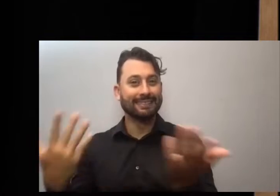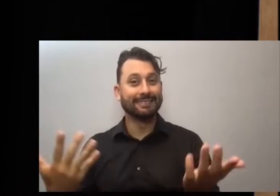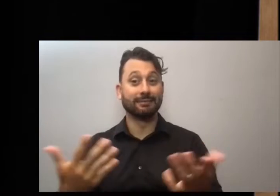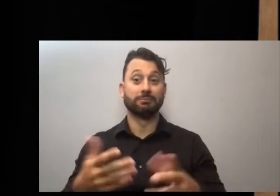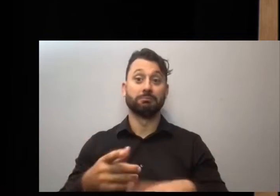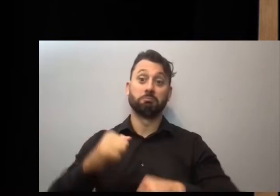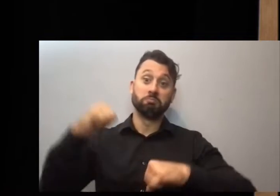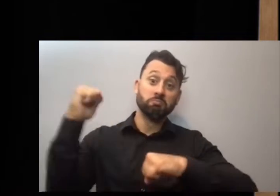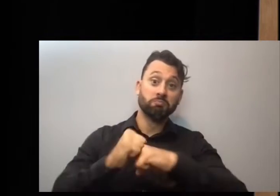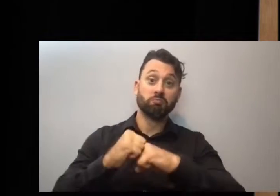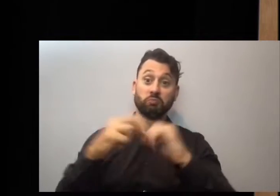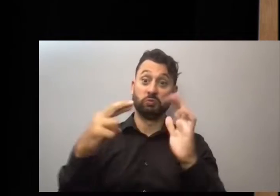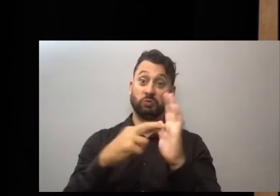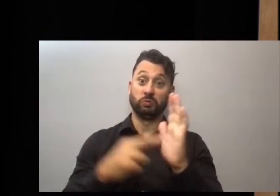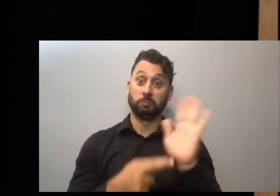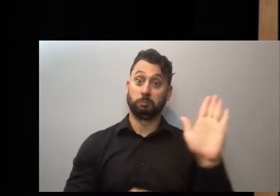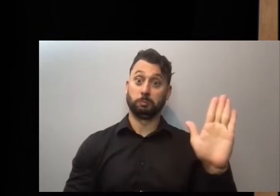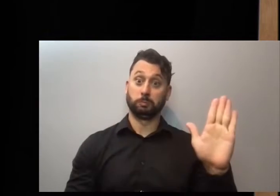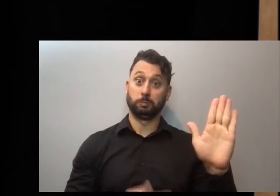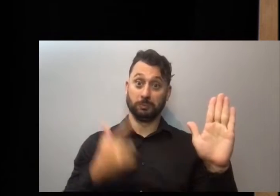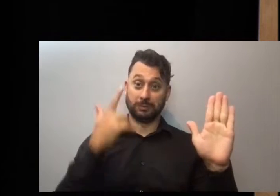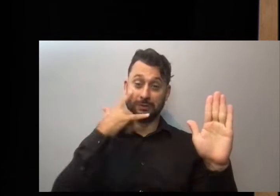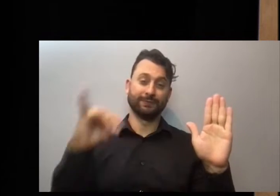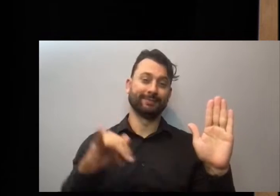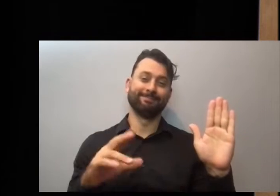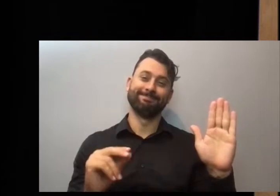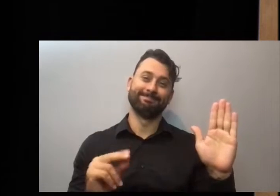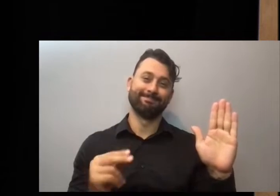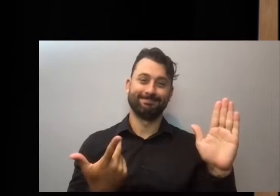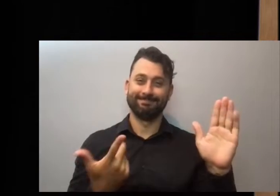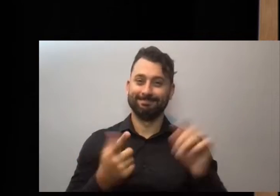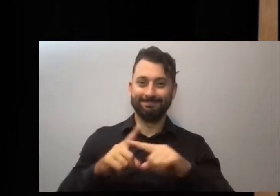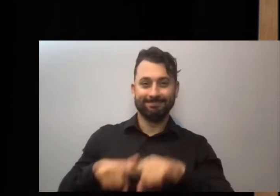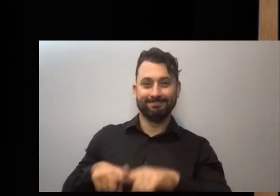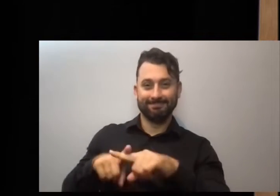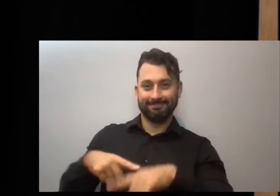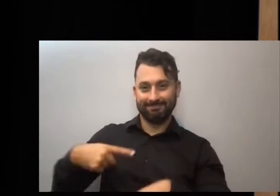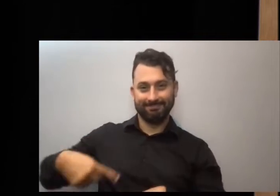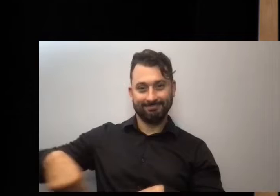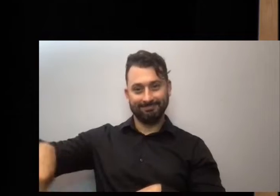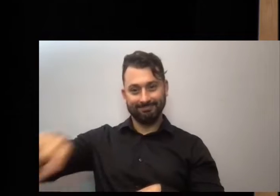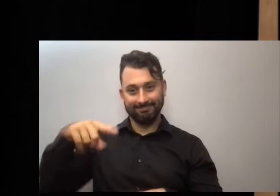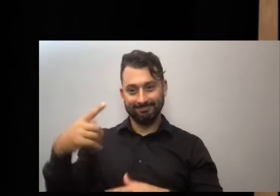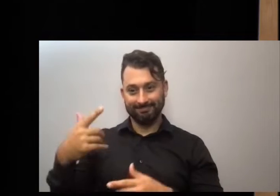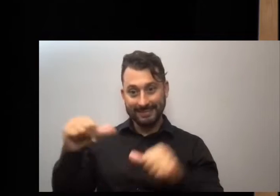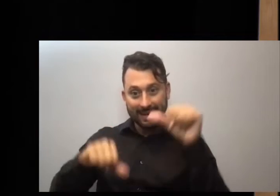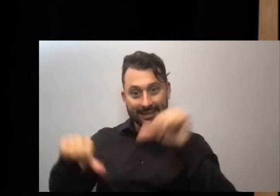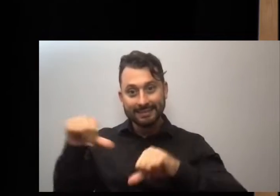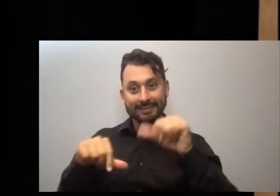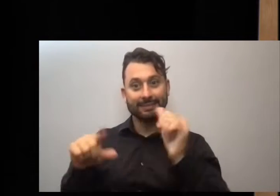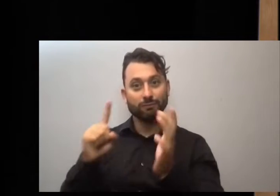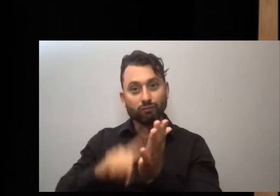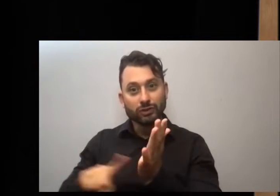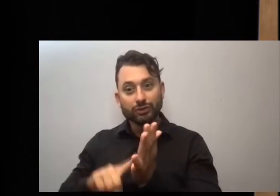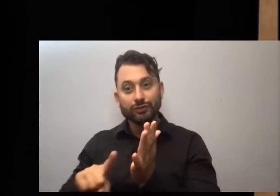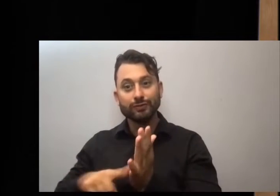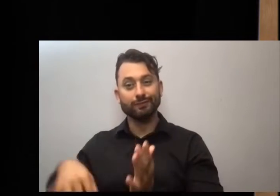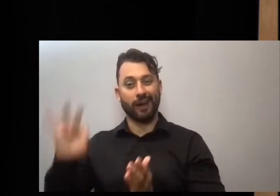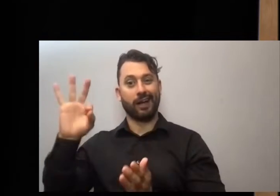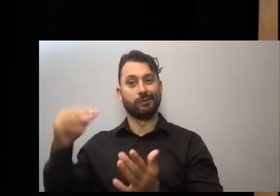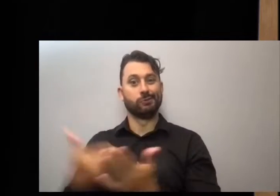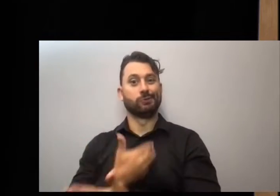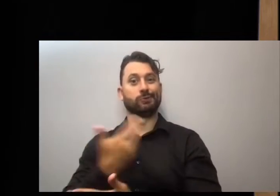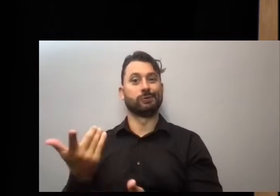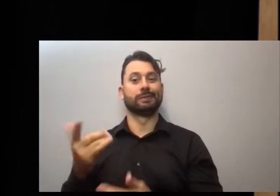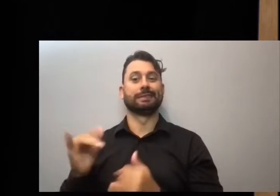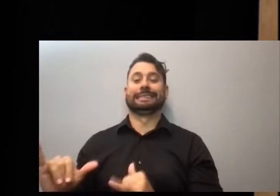as we keep learning more and more things, it's expected that we're going to change the guidance, because we've learned something new that tells us, hey, this is